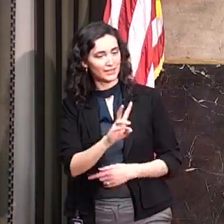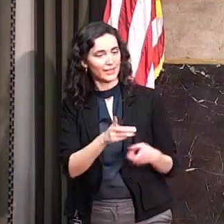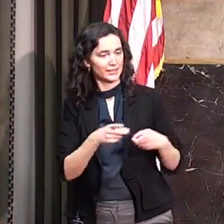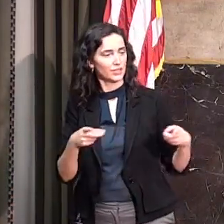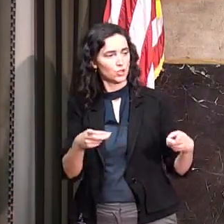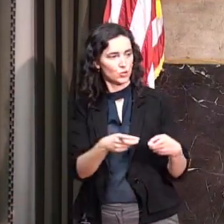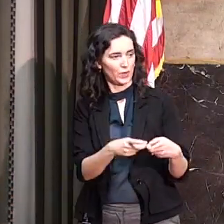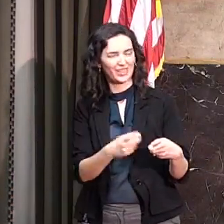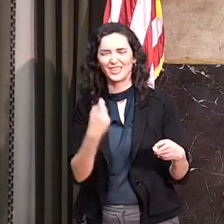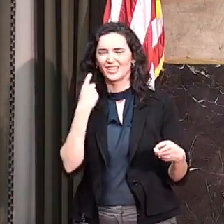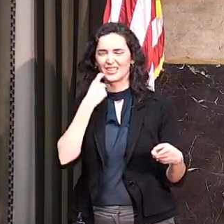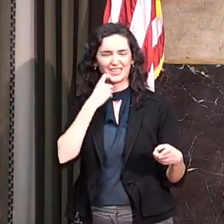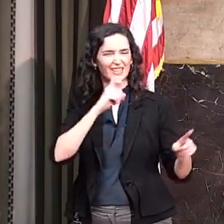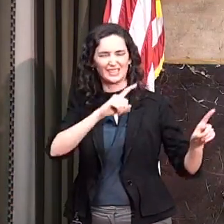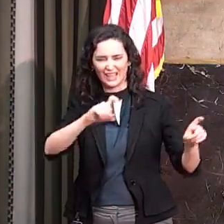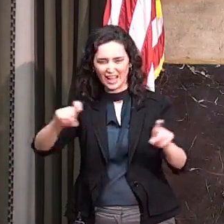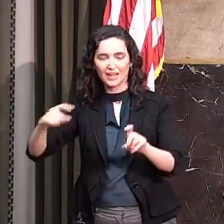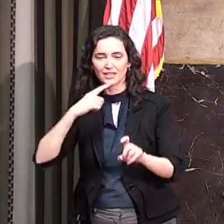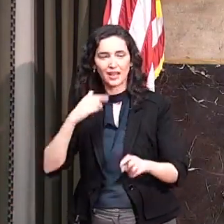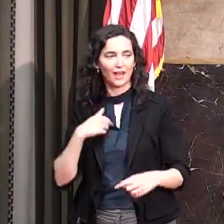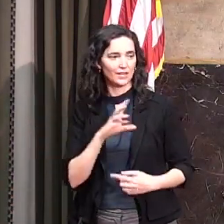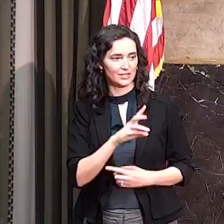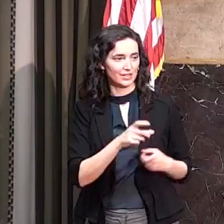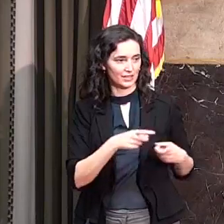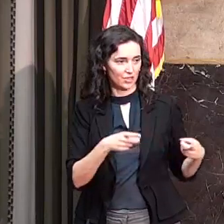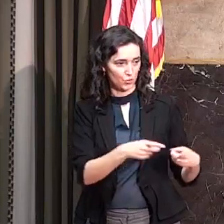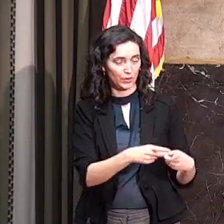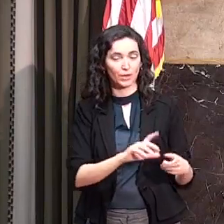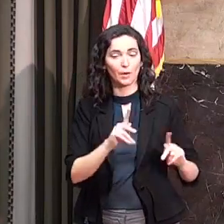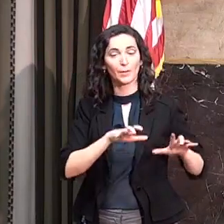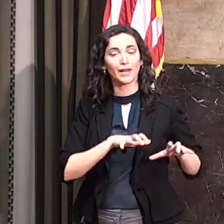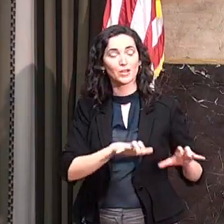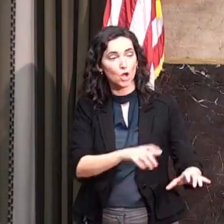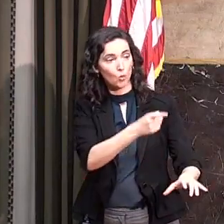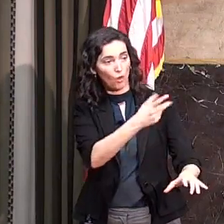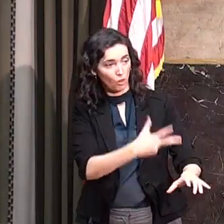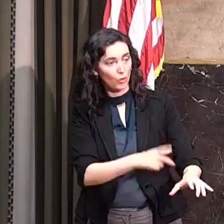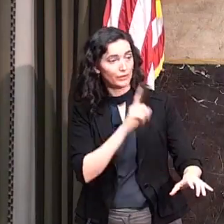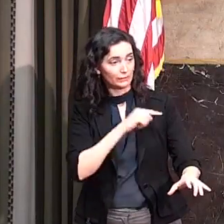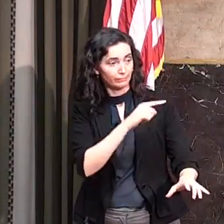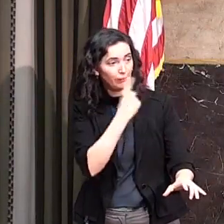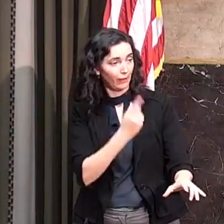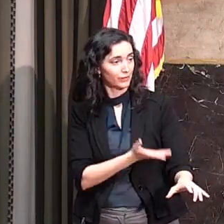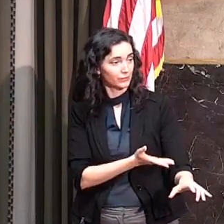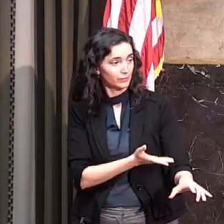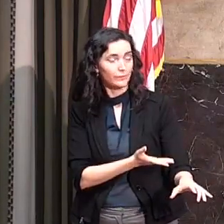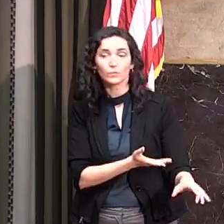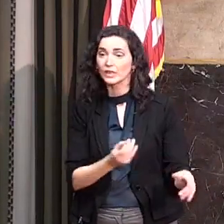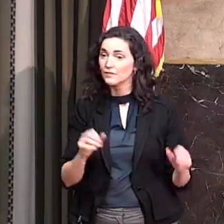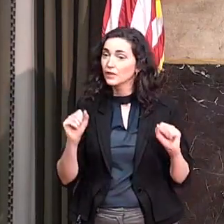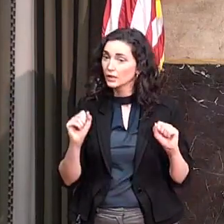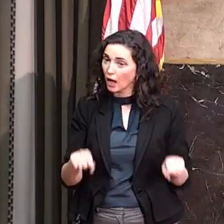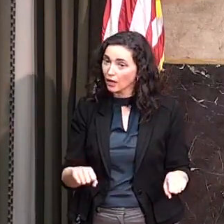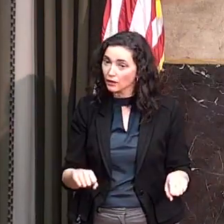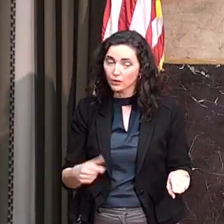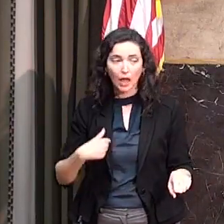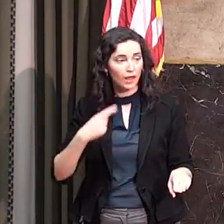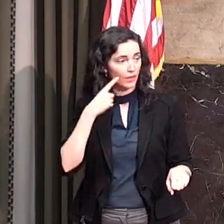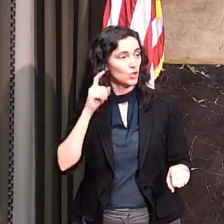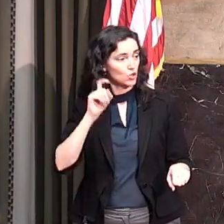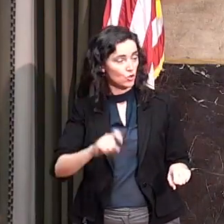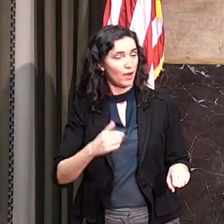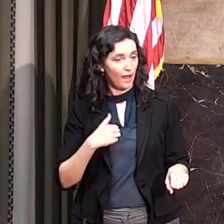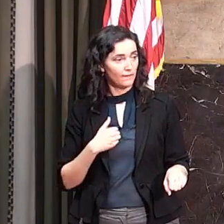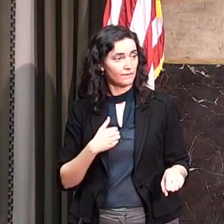latest census. A third of our population is African American. And so if it can be done, I believe that we ought to